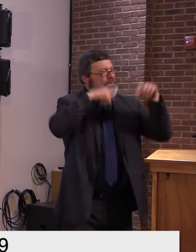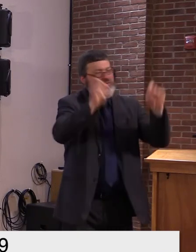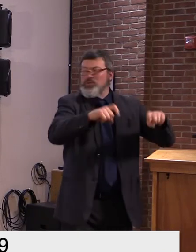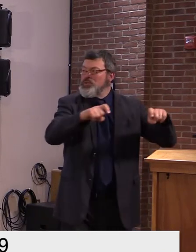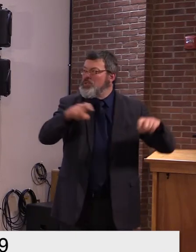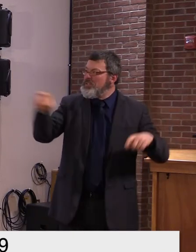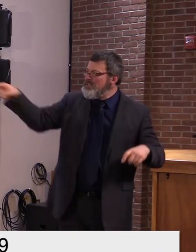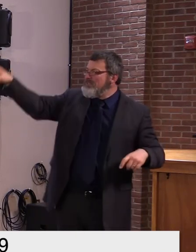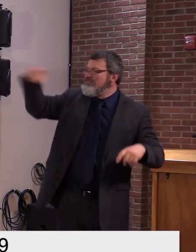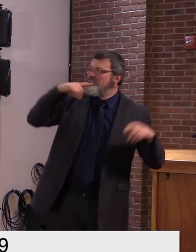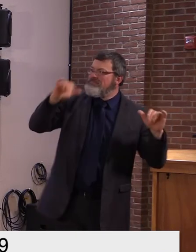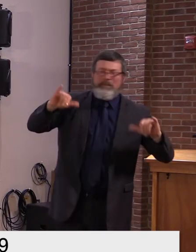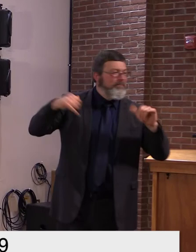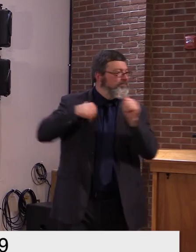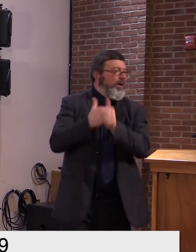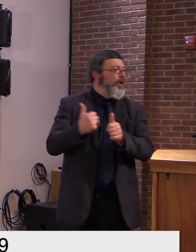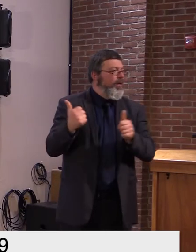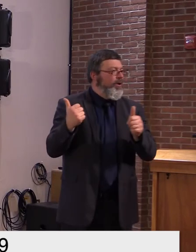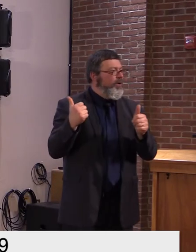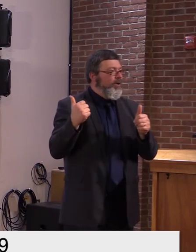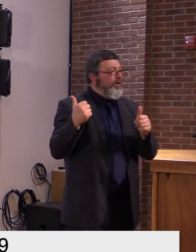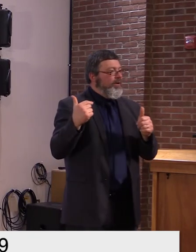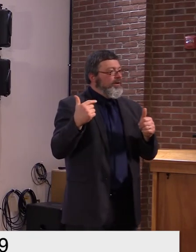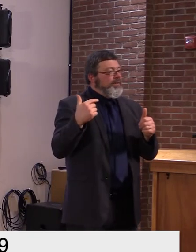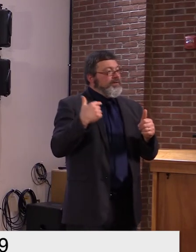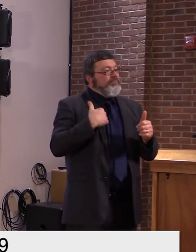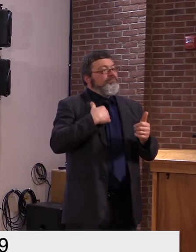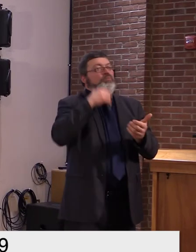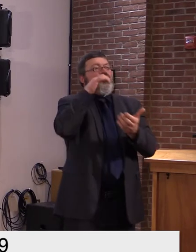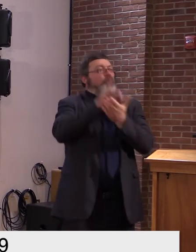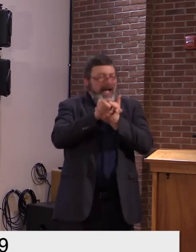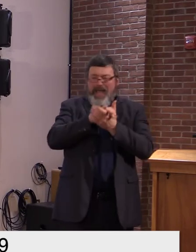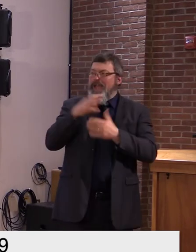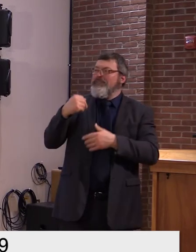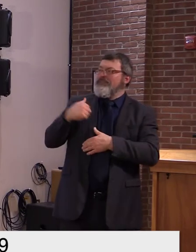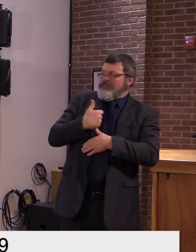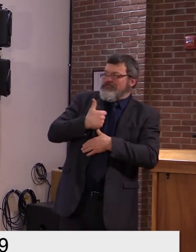and I, we say thank you for allowing us to have, because